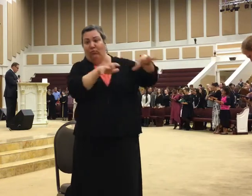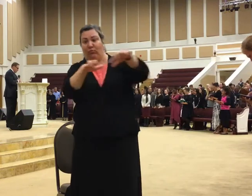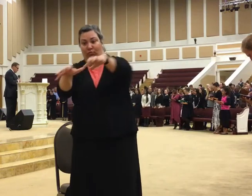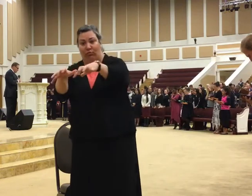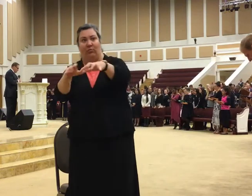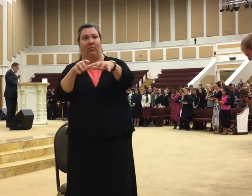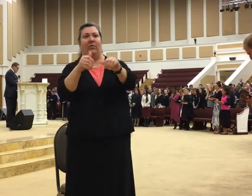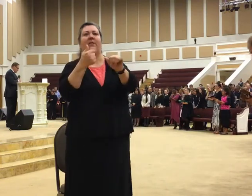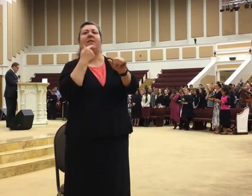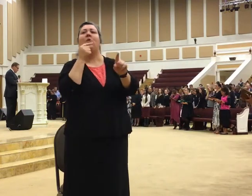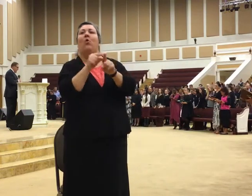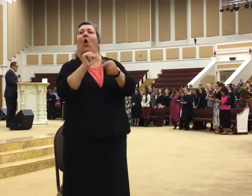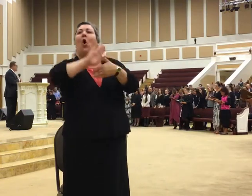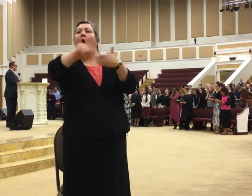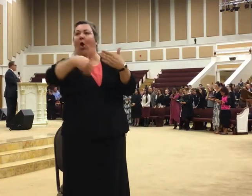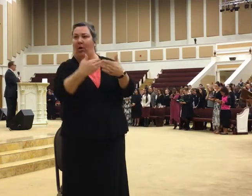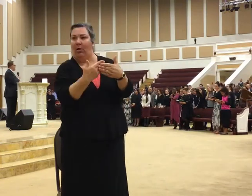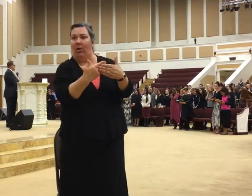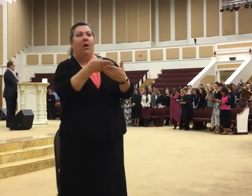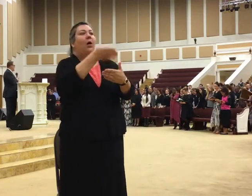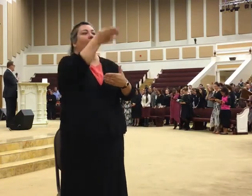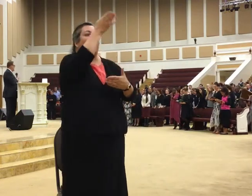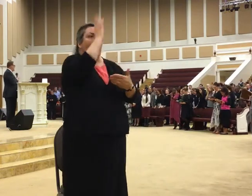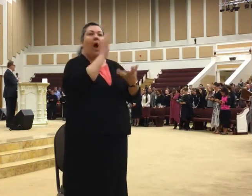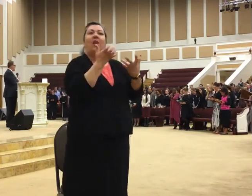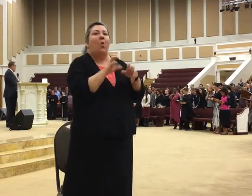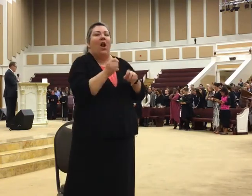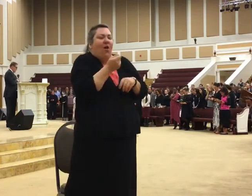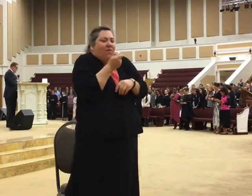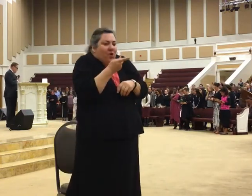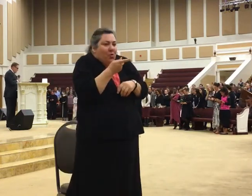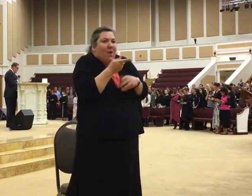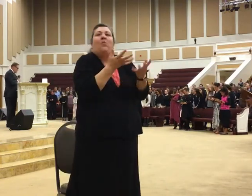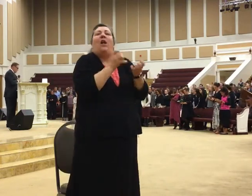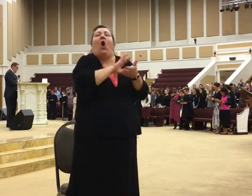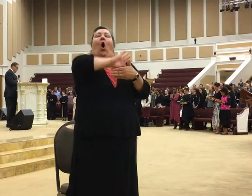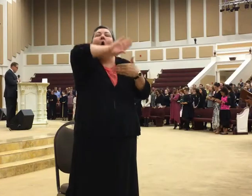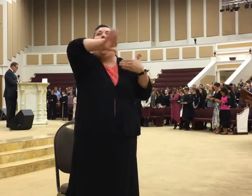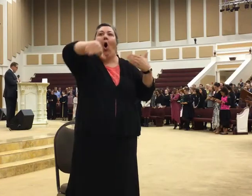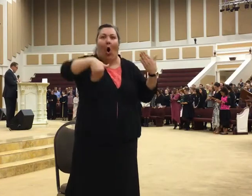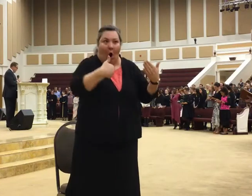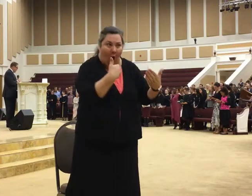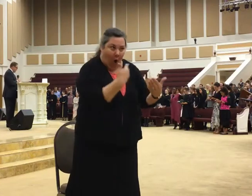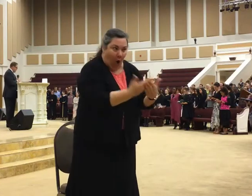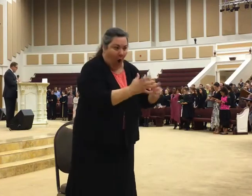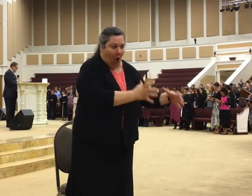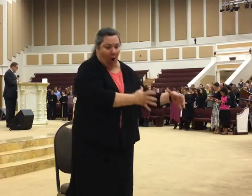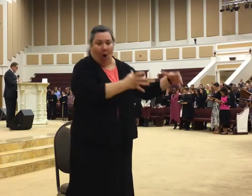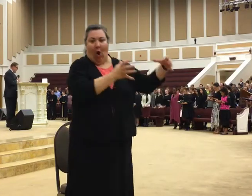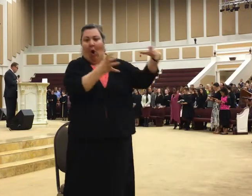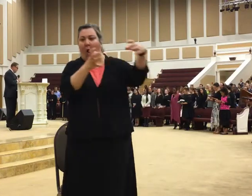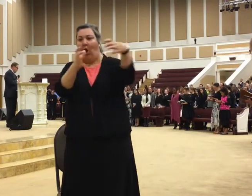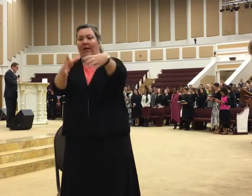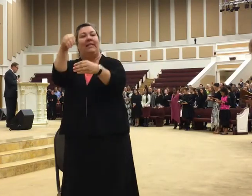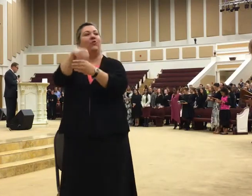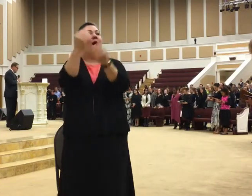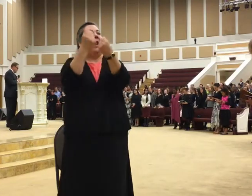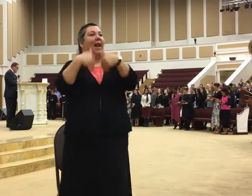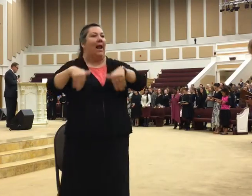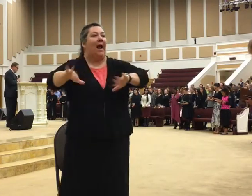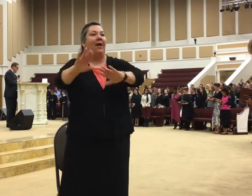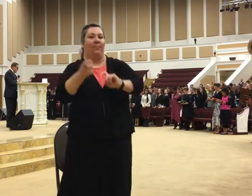all. God didn't want it to just be a few. He wanted all to go over all this people into the land, which I